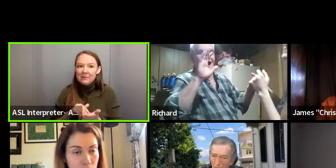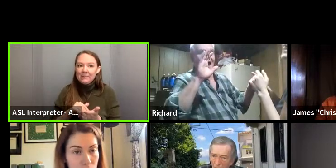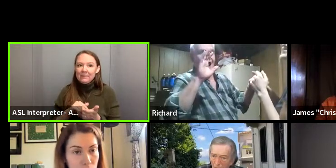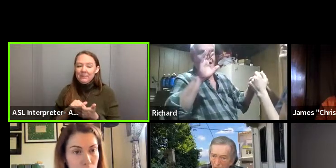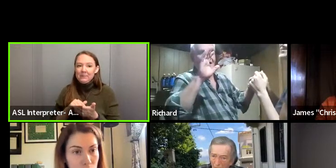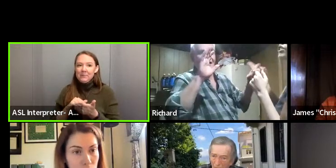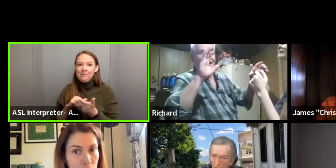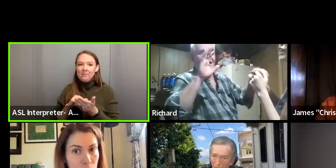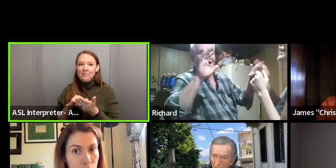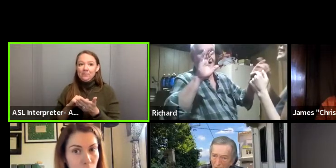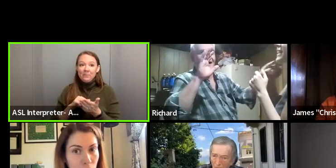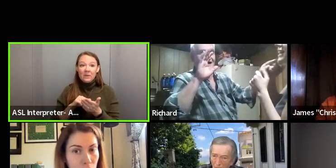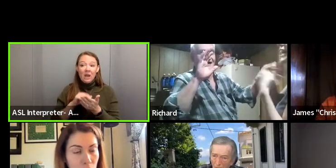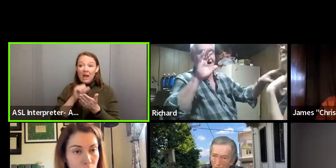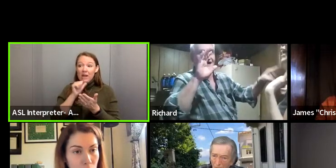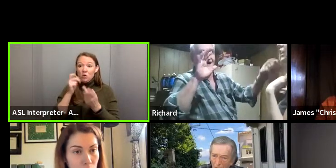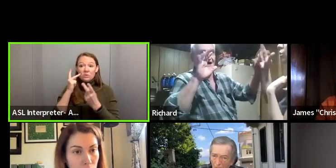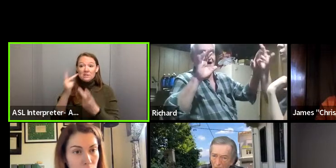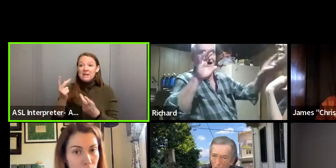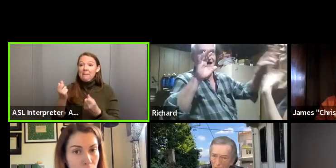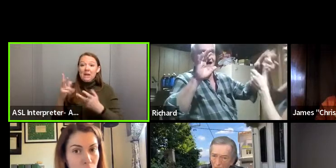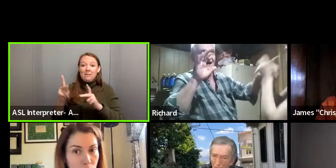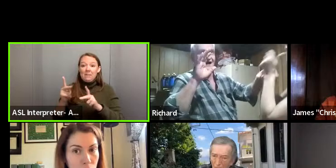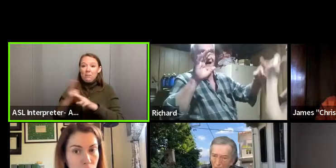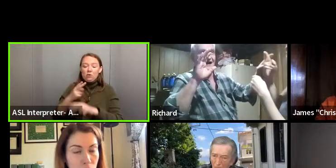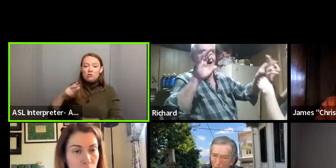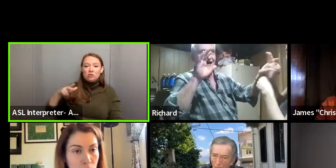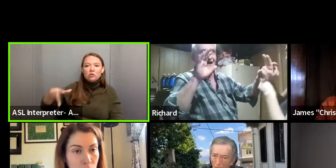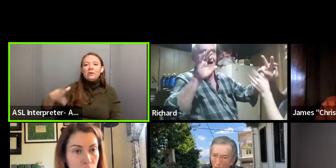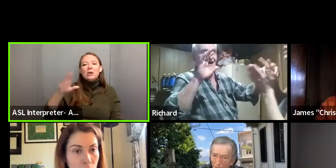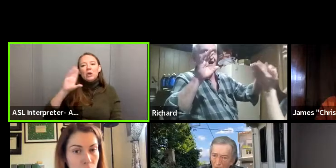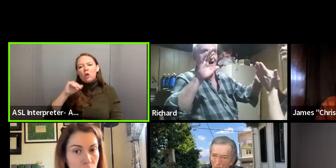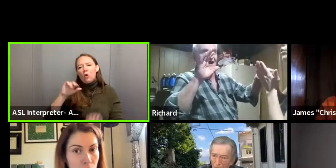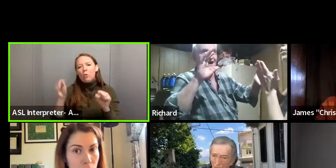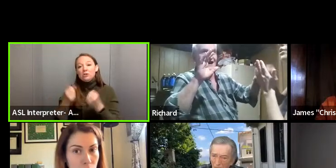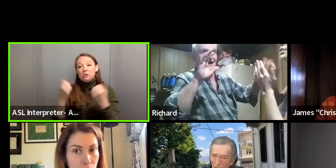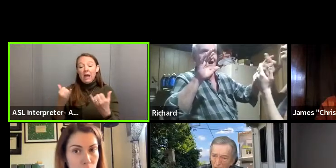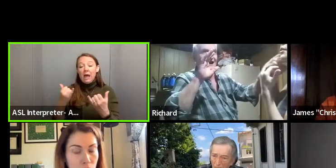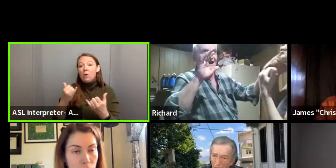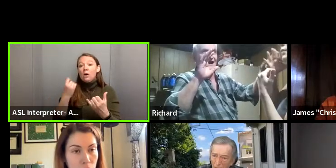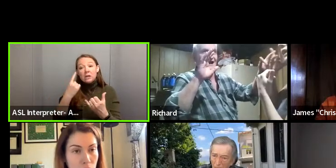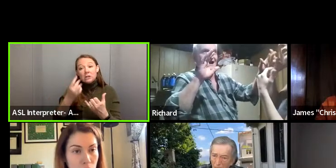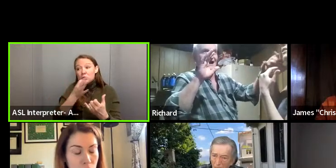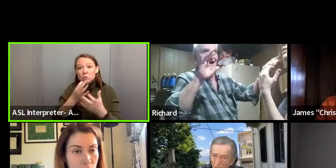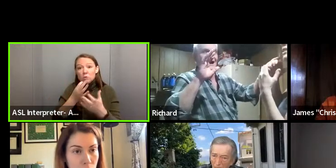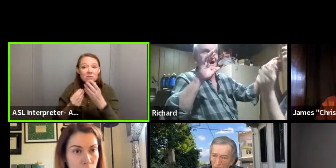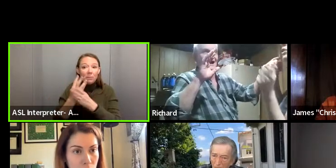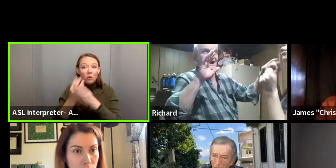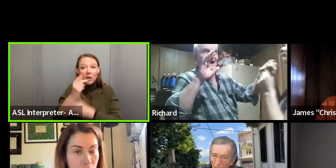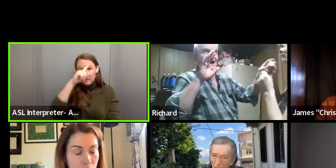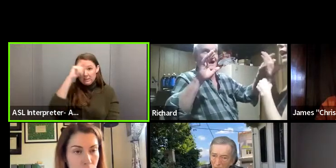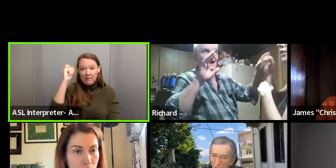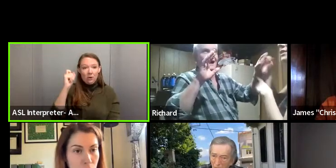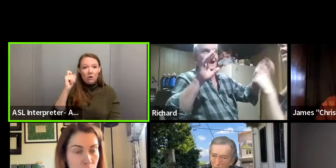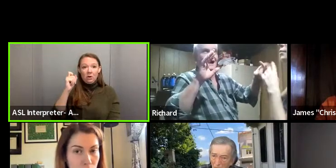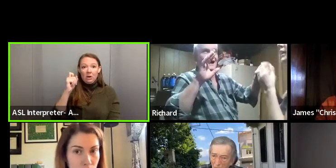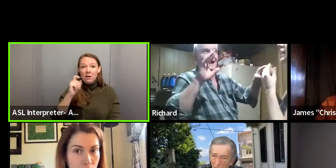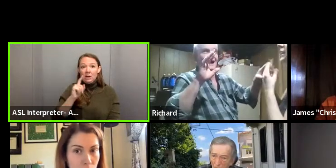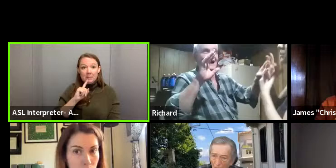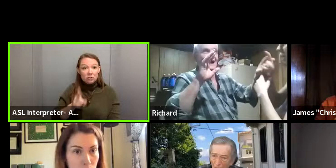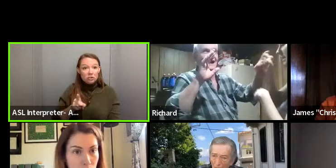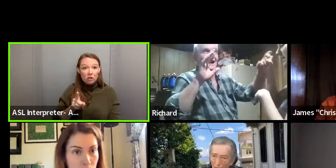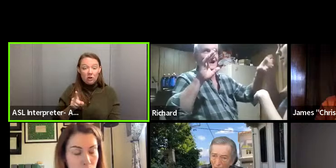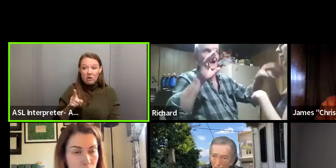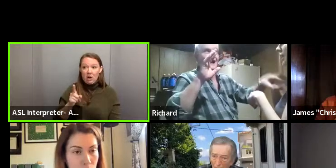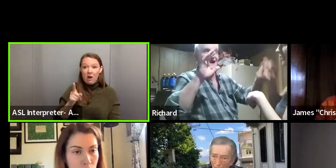everybody using a scooter now. With the winter, it's a little bit different out there now, but in the spring and summer, it's I'm sure, and I've seen that so